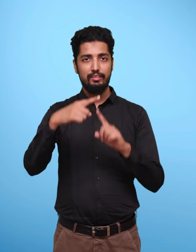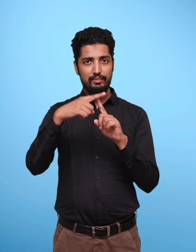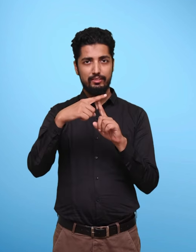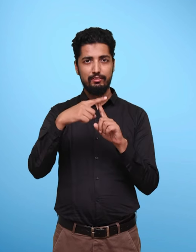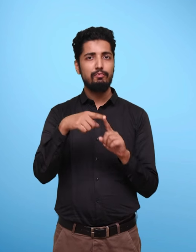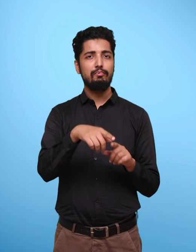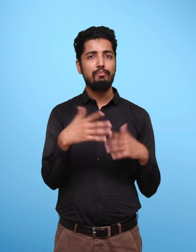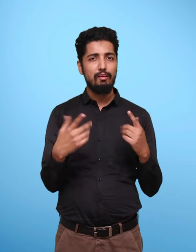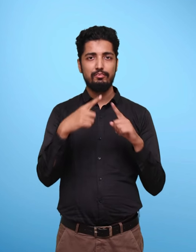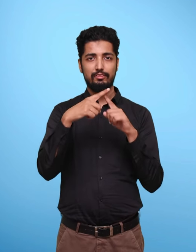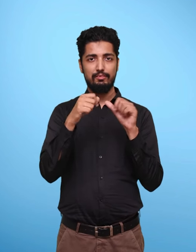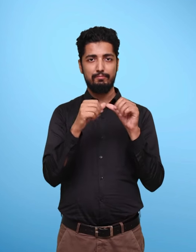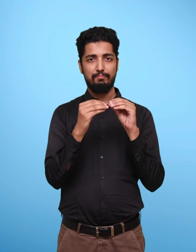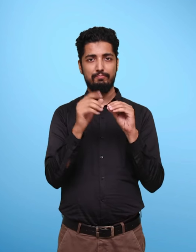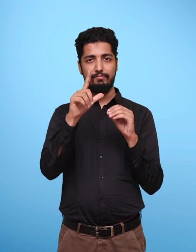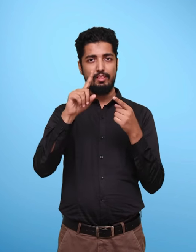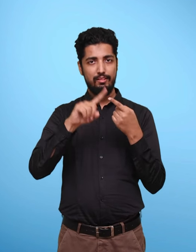T is for table.